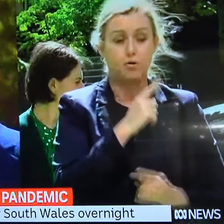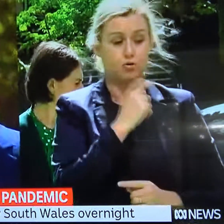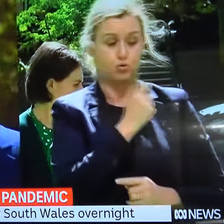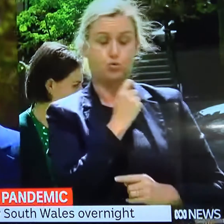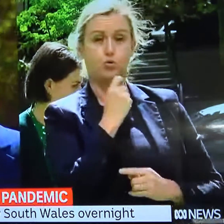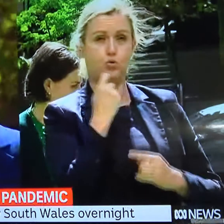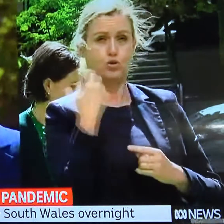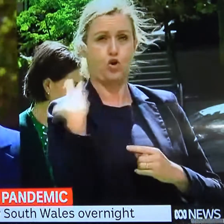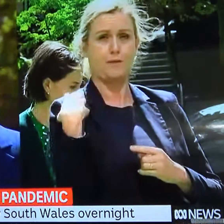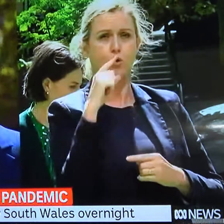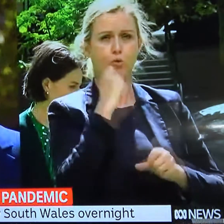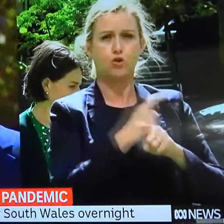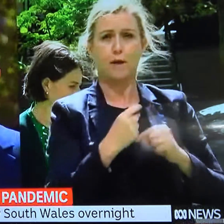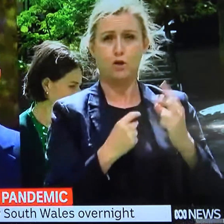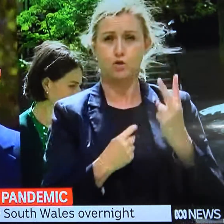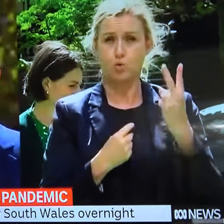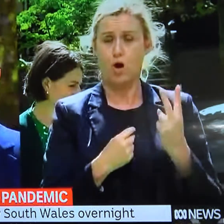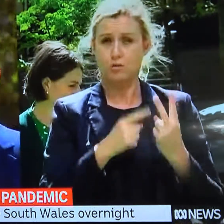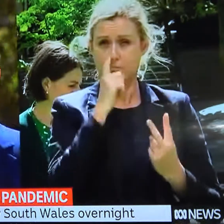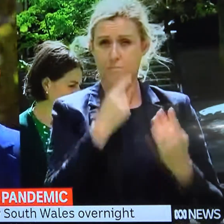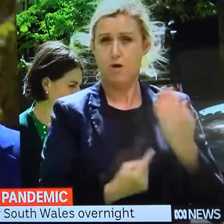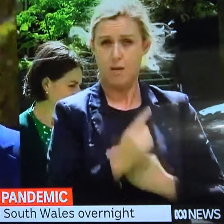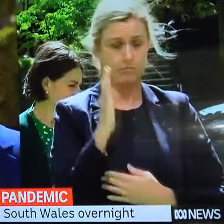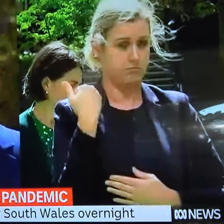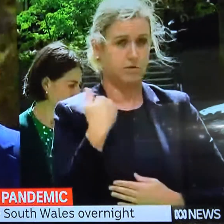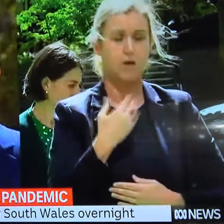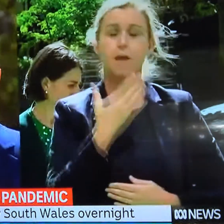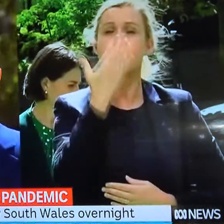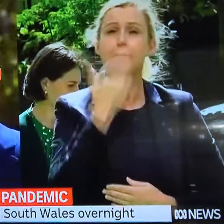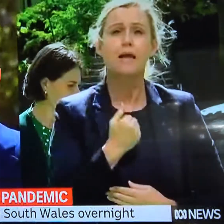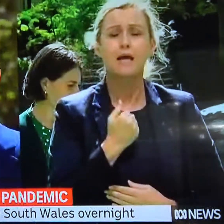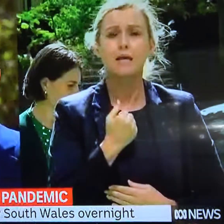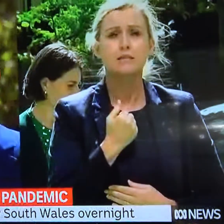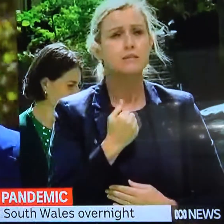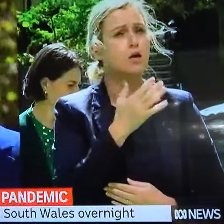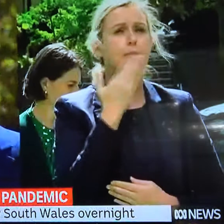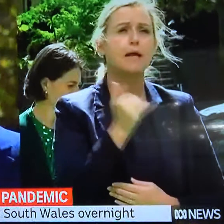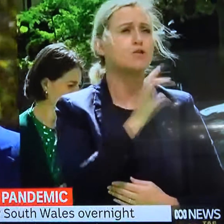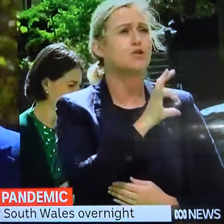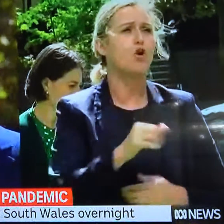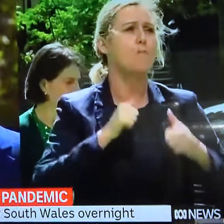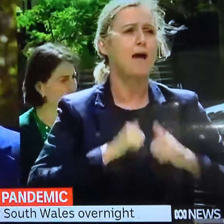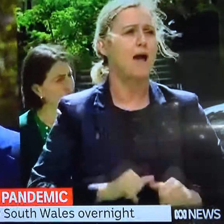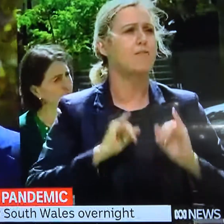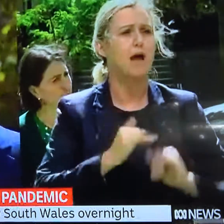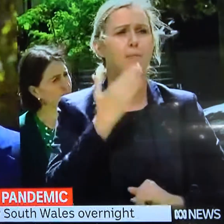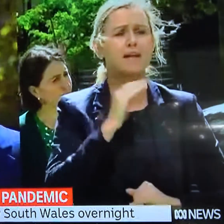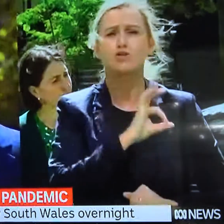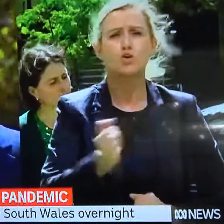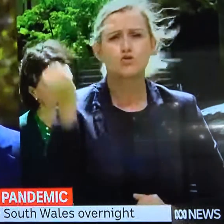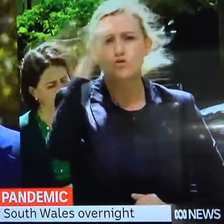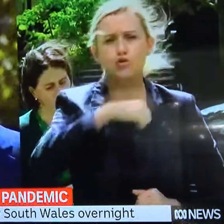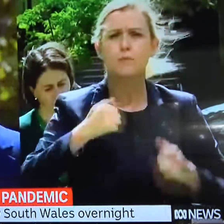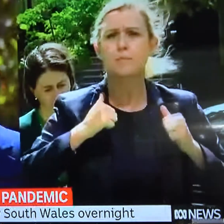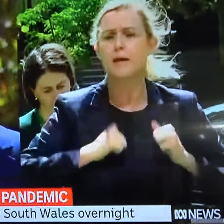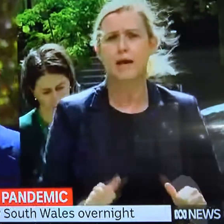cases in a moment. But as Health Minister, I just want to say again, please don't behave poorly. Please don't do anything stupid.